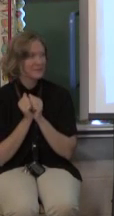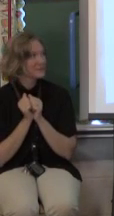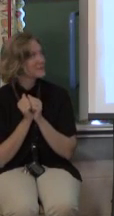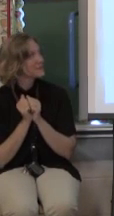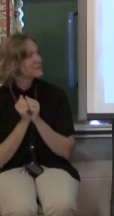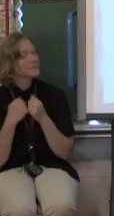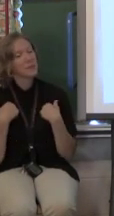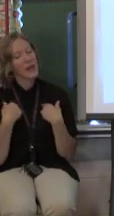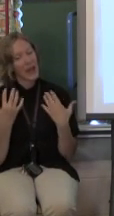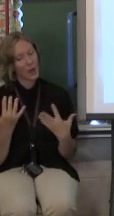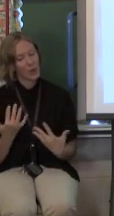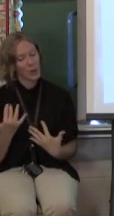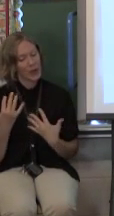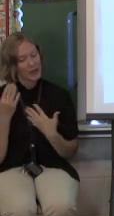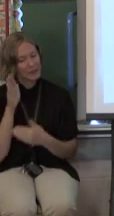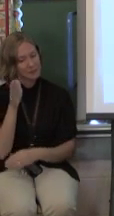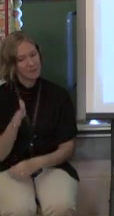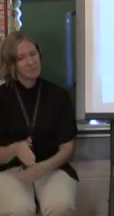I'll wait.